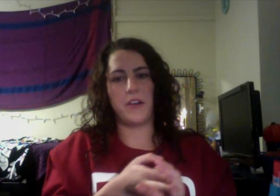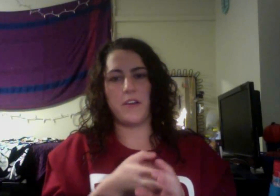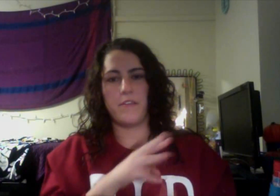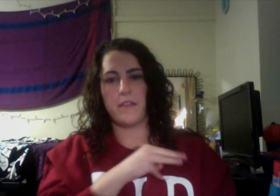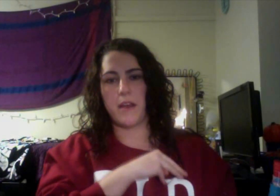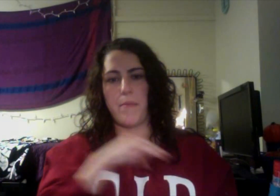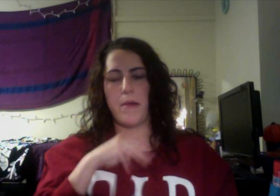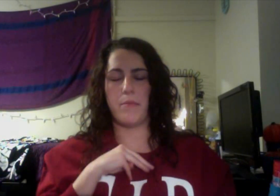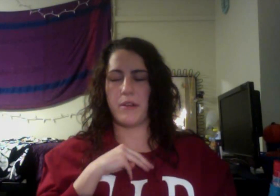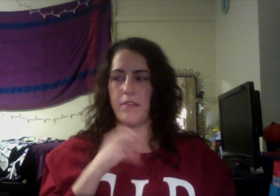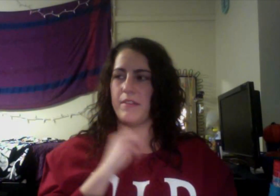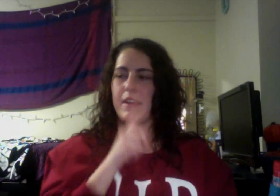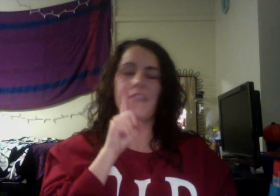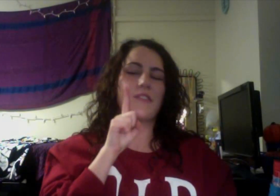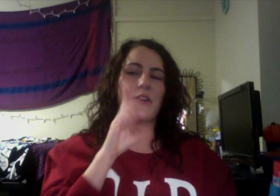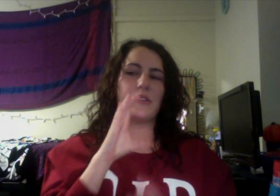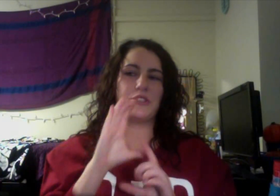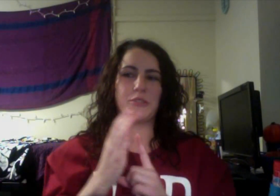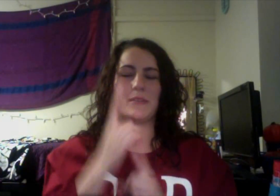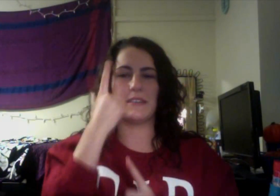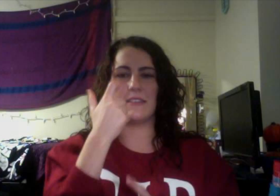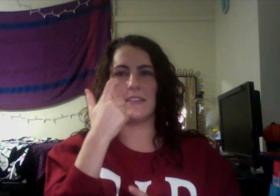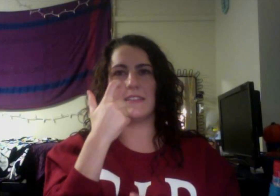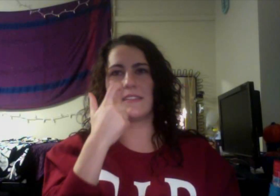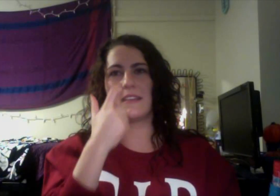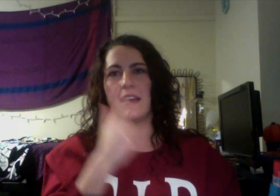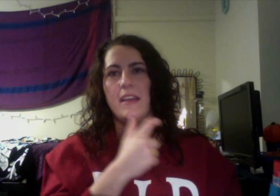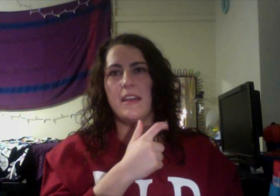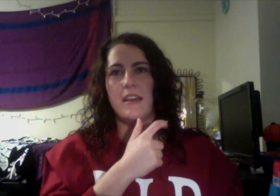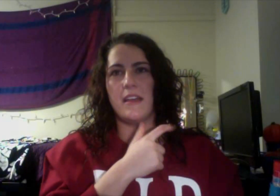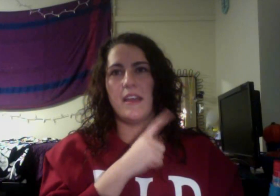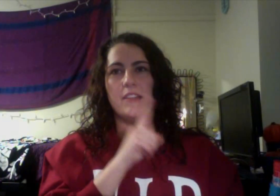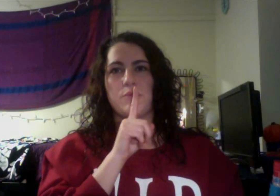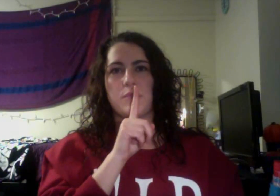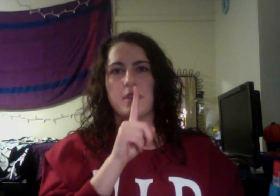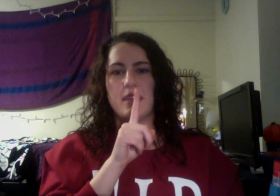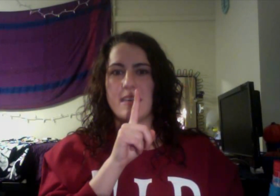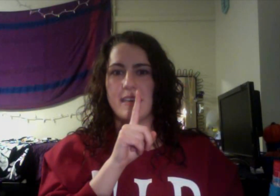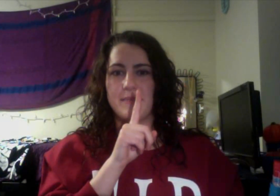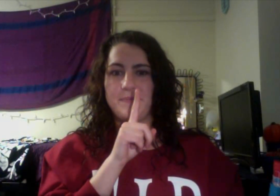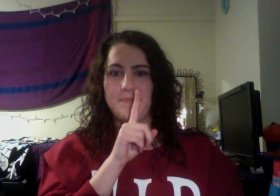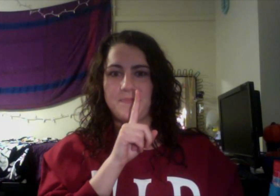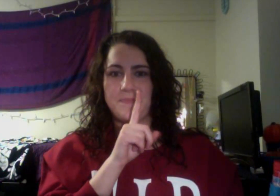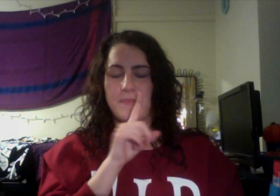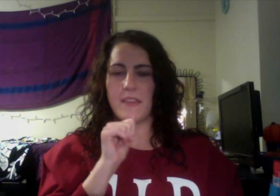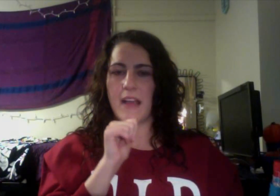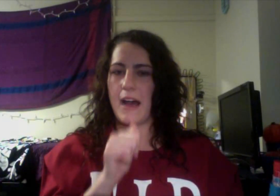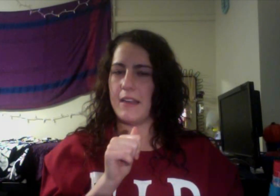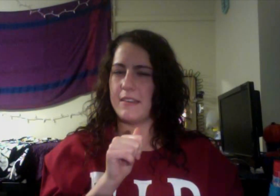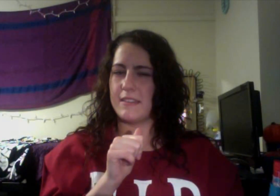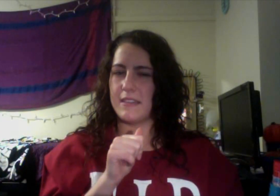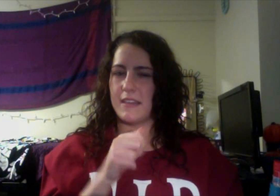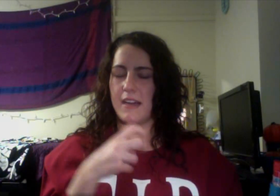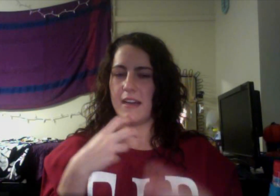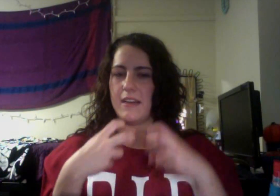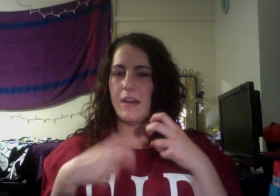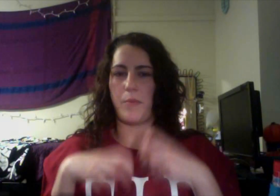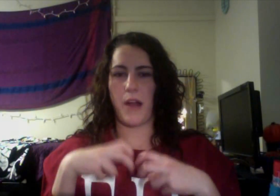of a member of the deaf culture because it's really not a